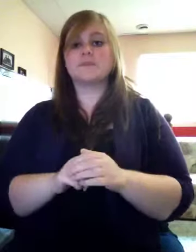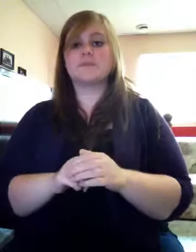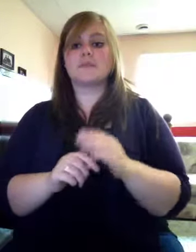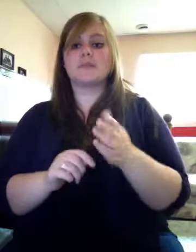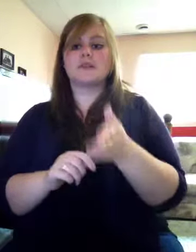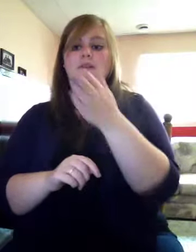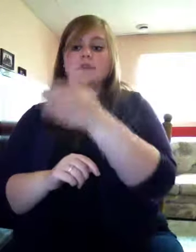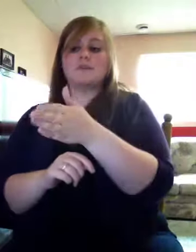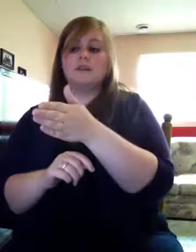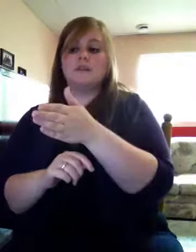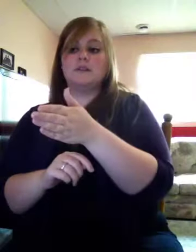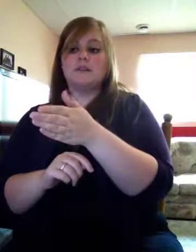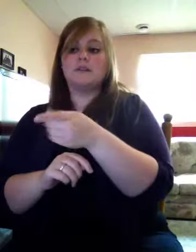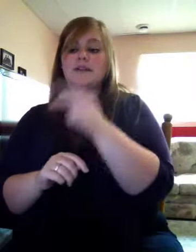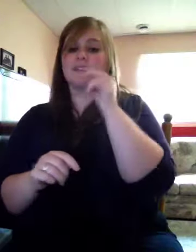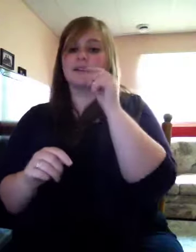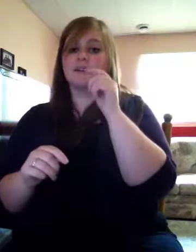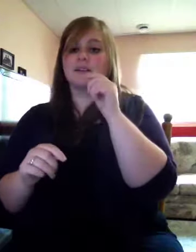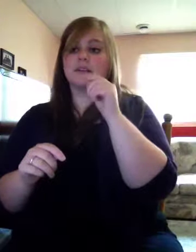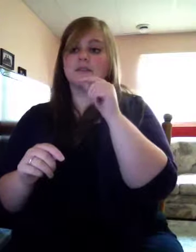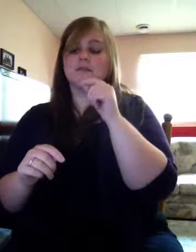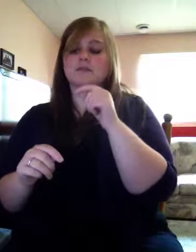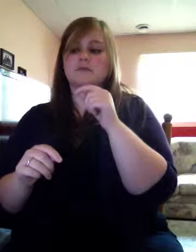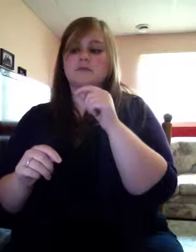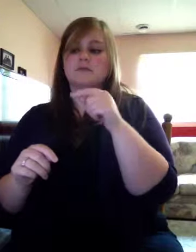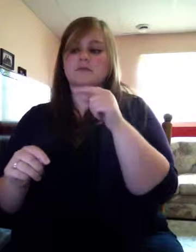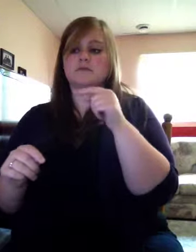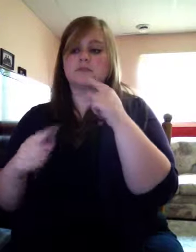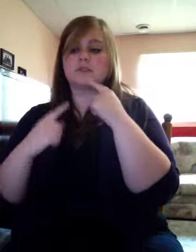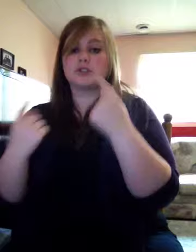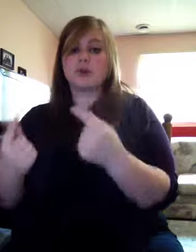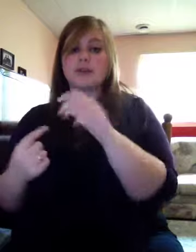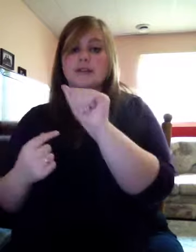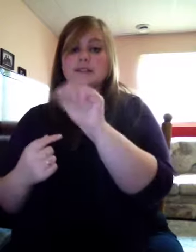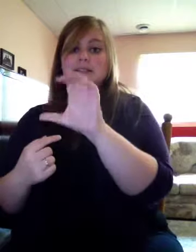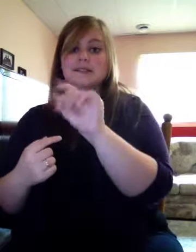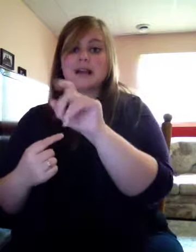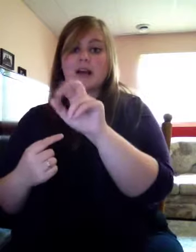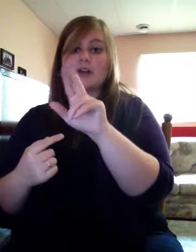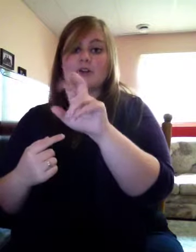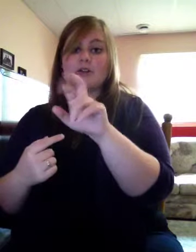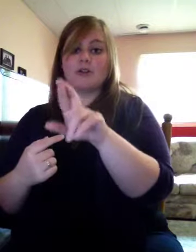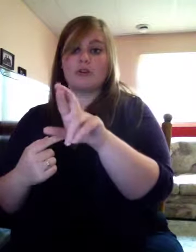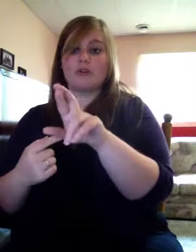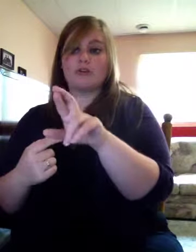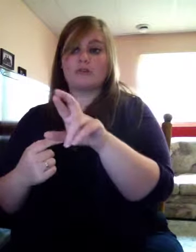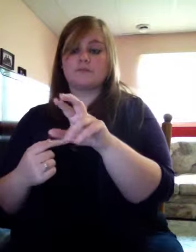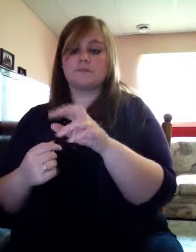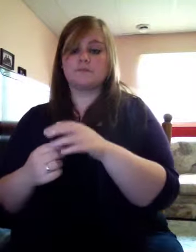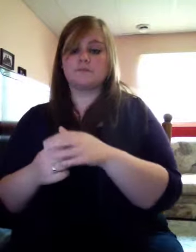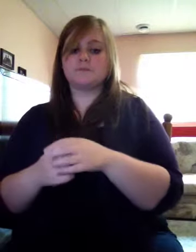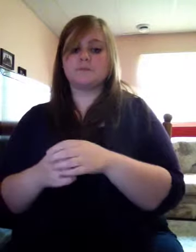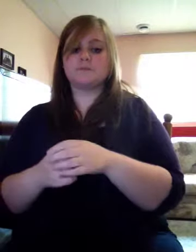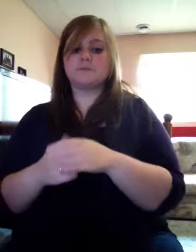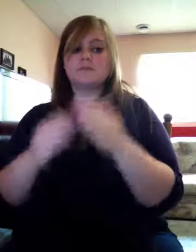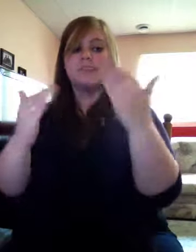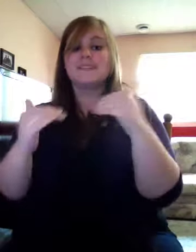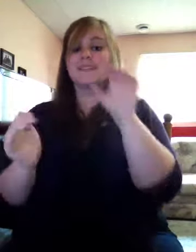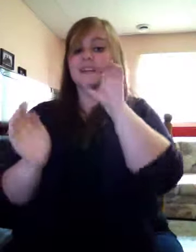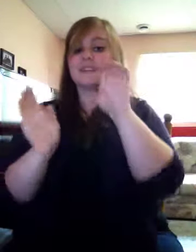as shown in the picture to the far right, where you have a localized outpouching of the abdominal wall. This next illustration makes the point that choosing